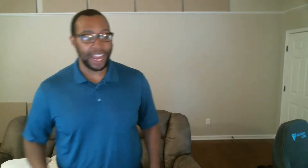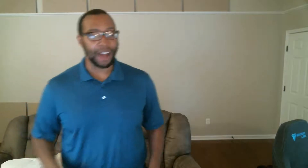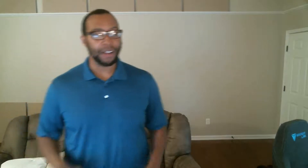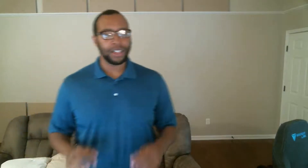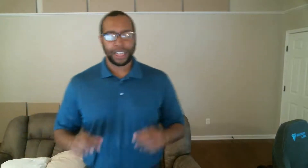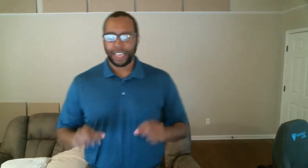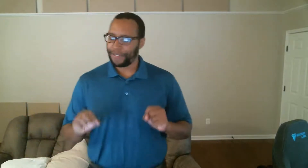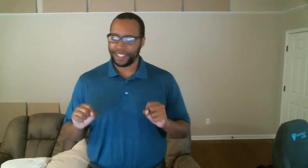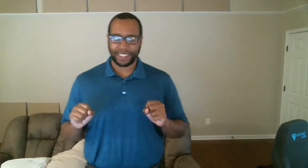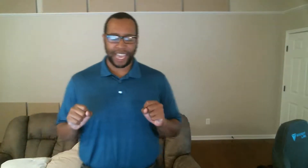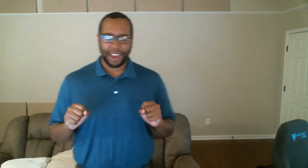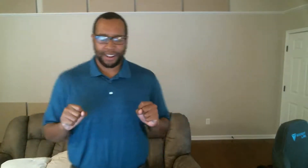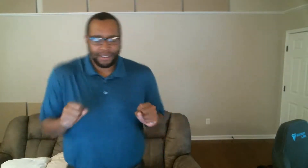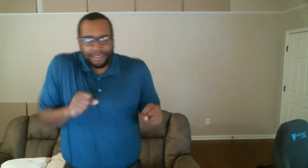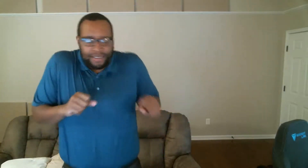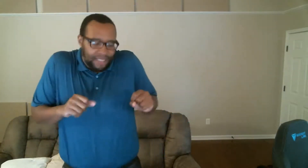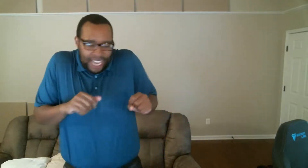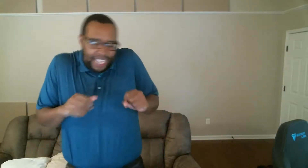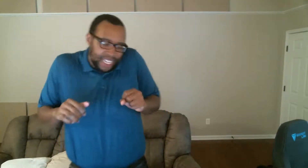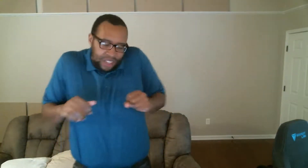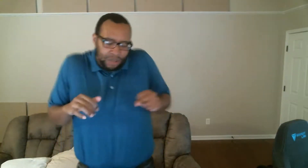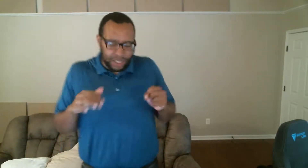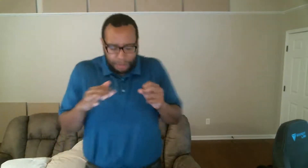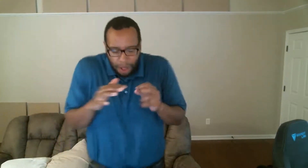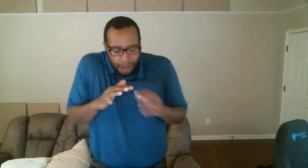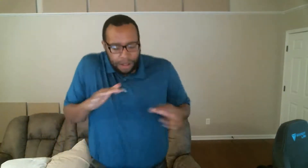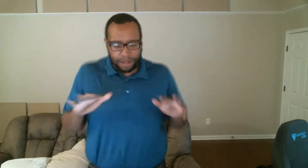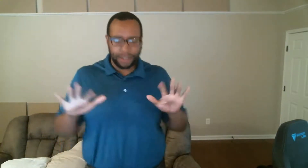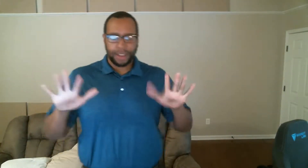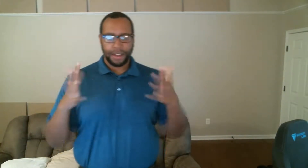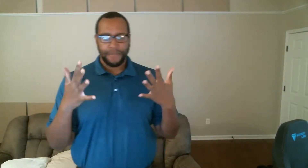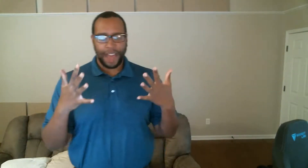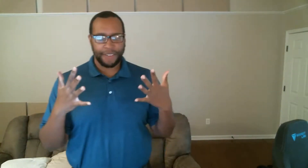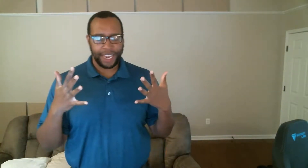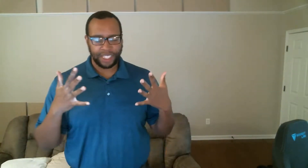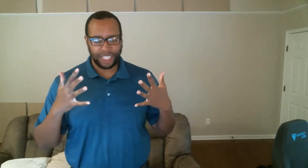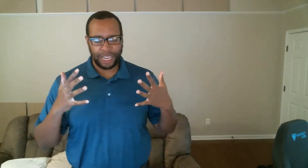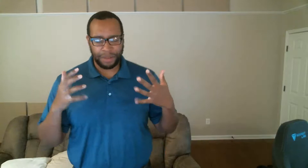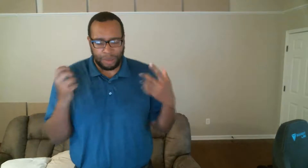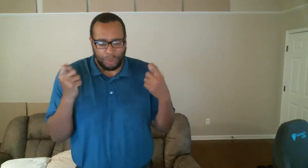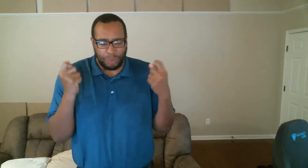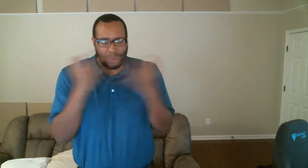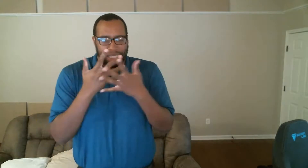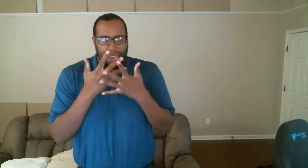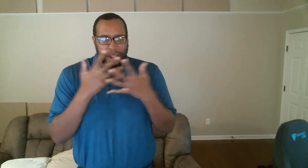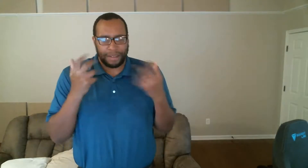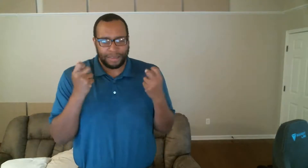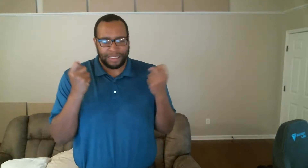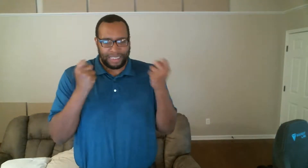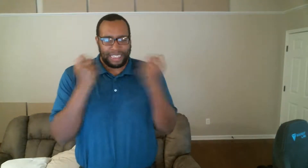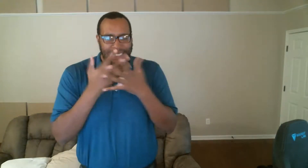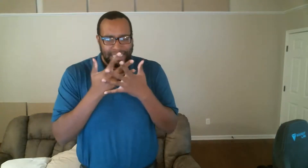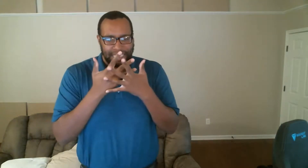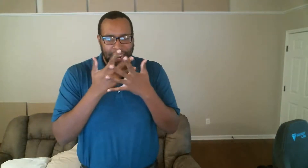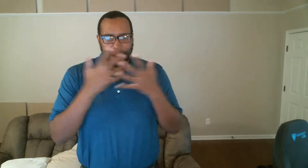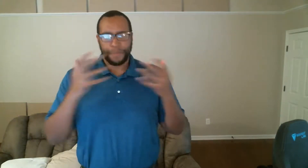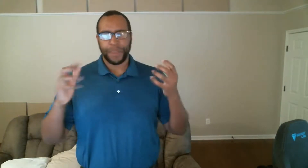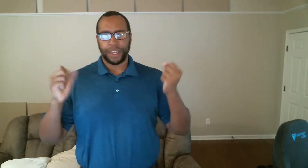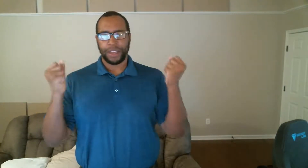out. If you're scared, got to get a little small, 5-hand shape, Scared. Scared.